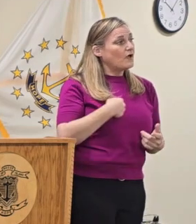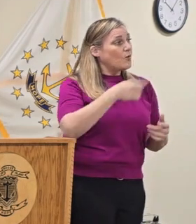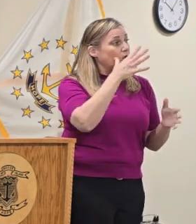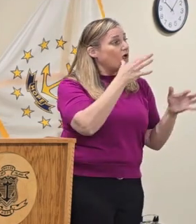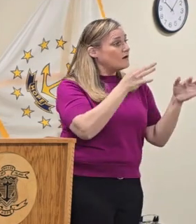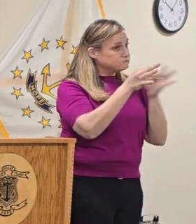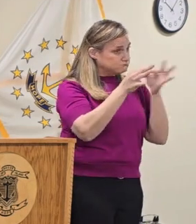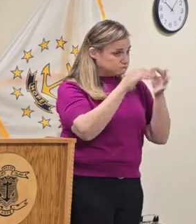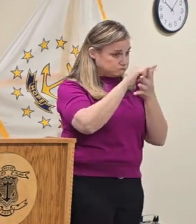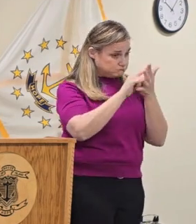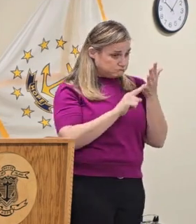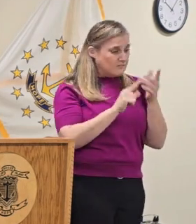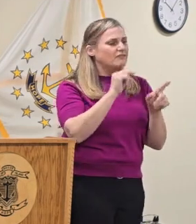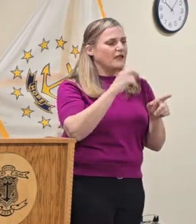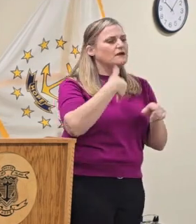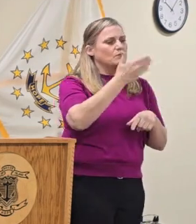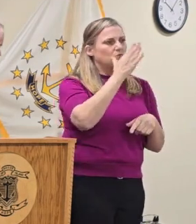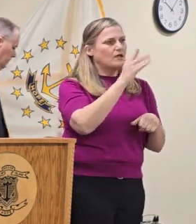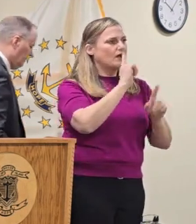McKee.